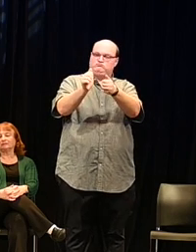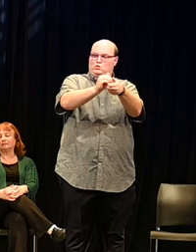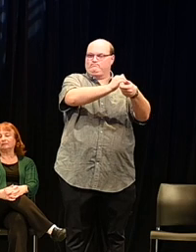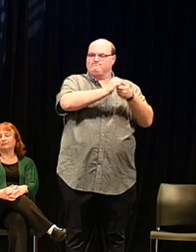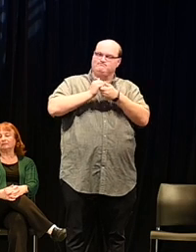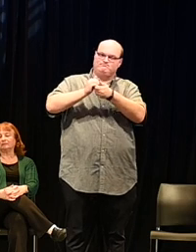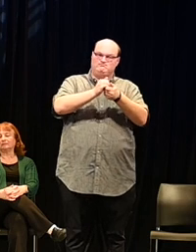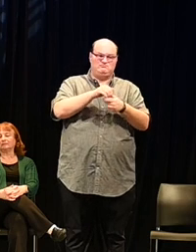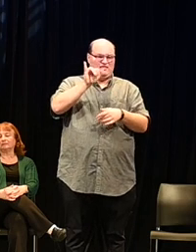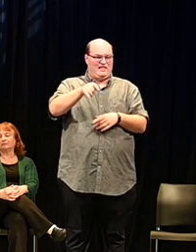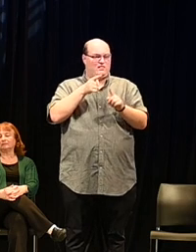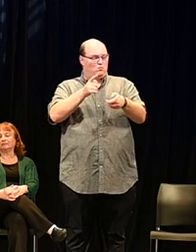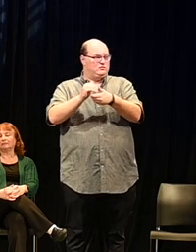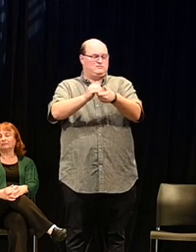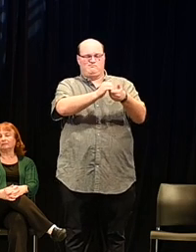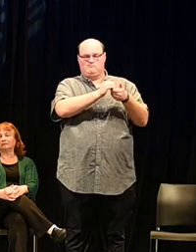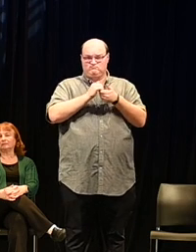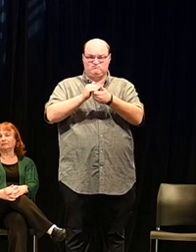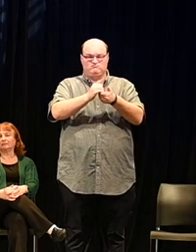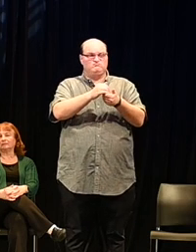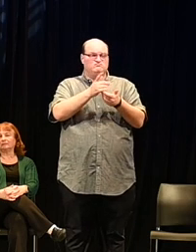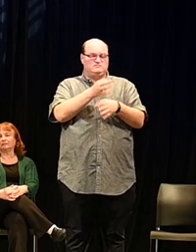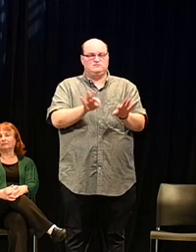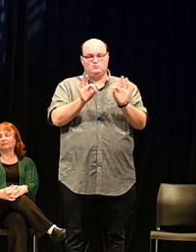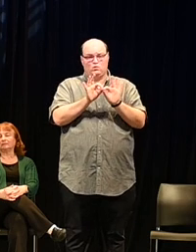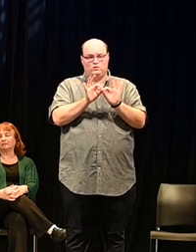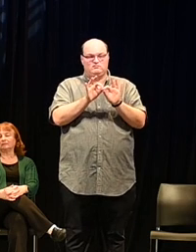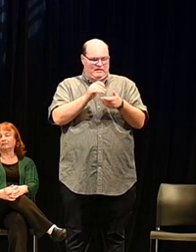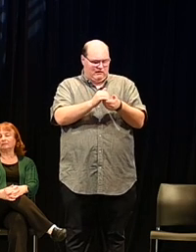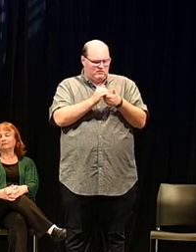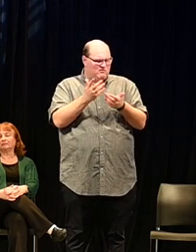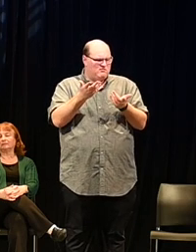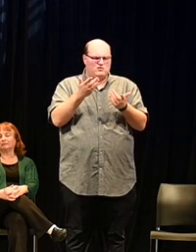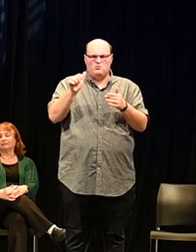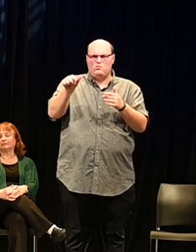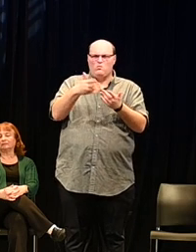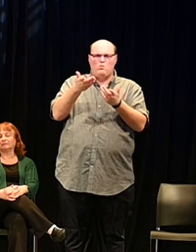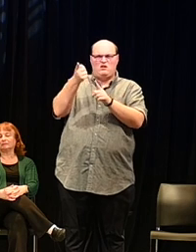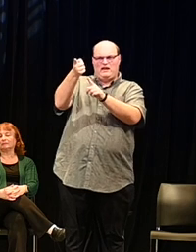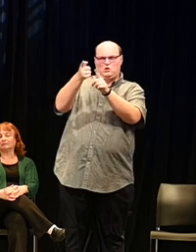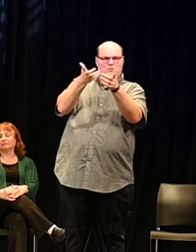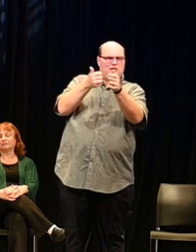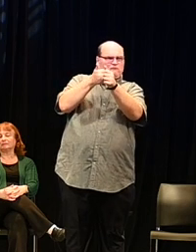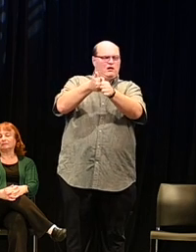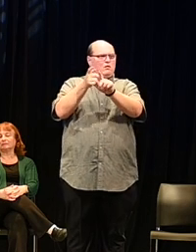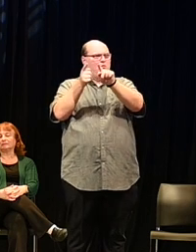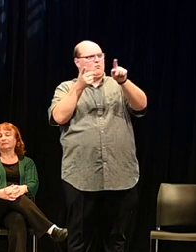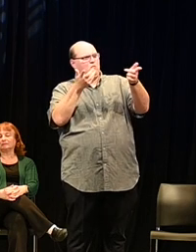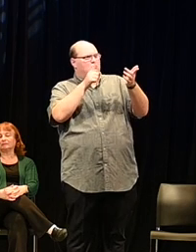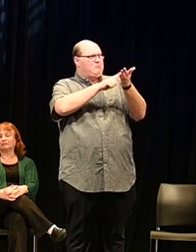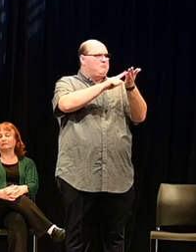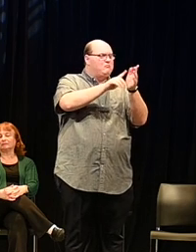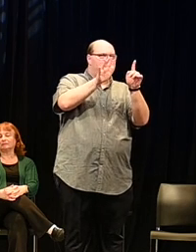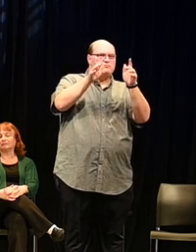that's part of what the Collaborate part is we really need to be looking at is what's everybody doing, or what can they be looking at